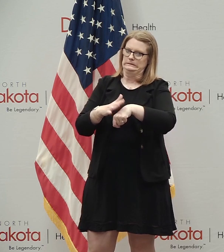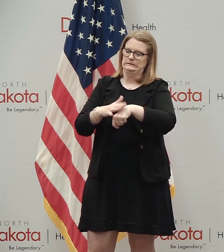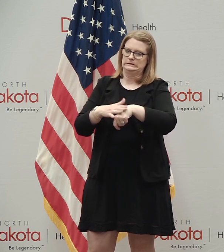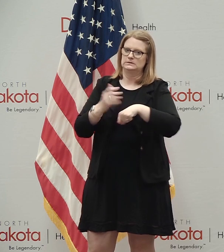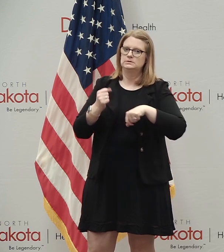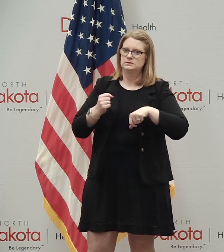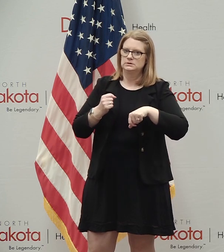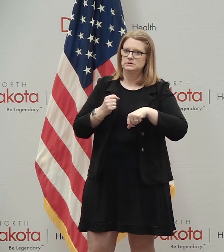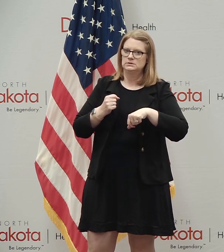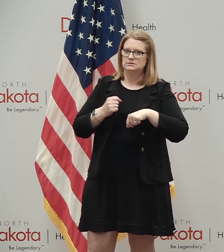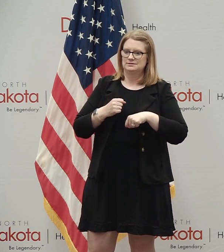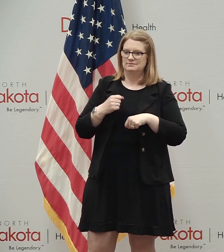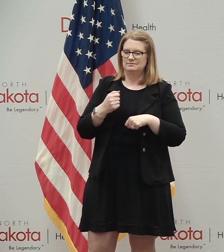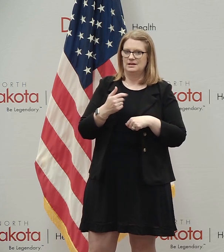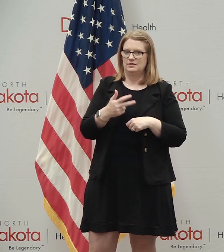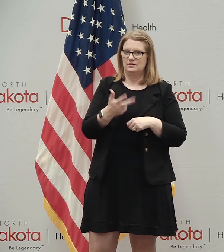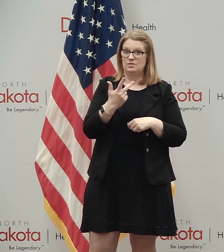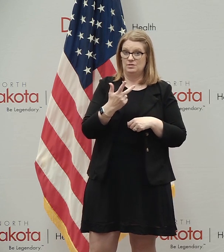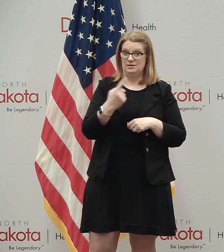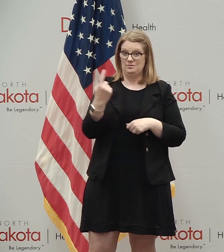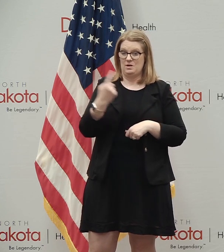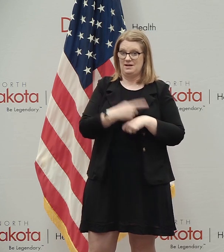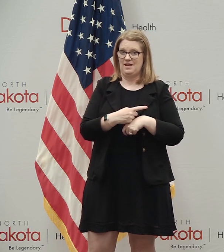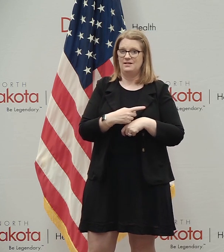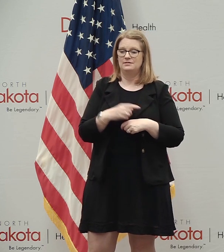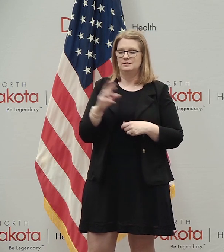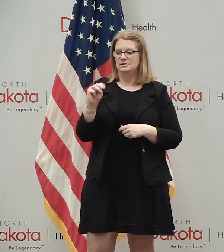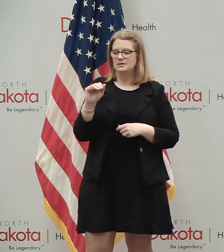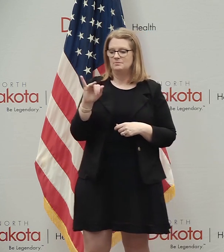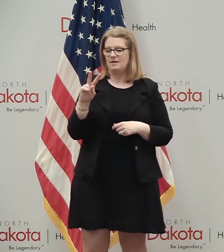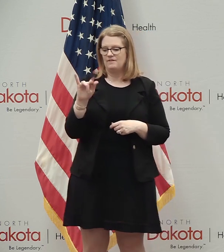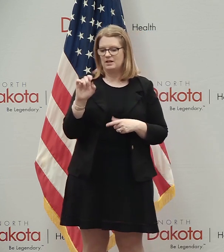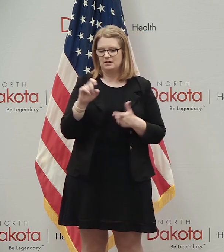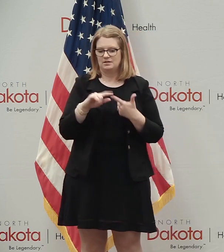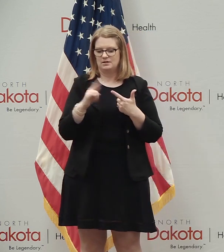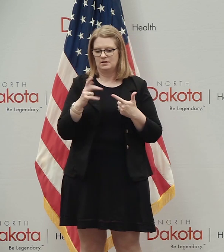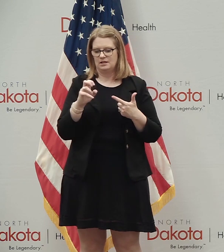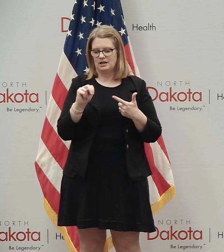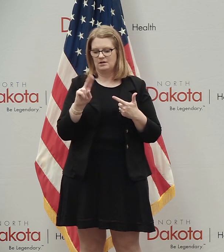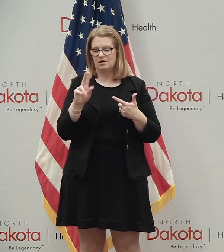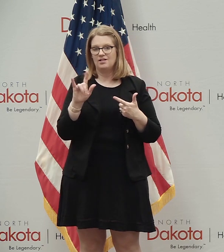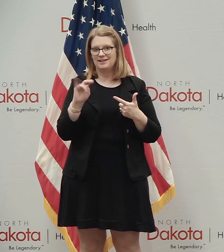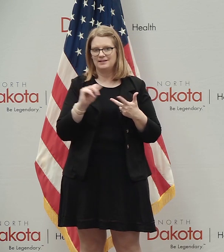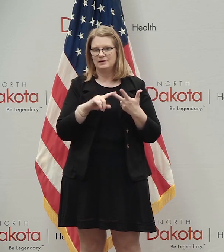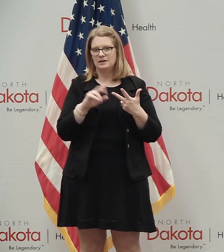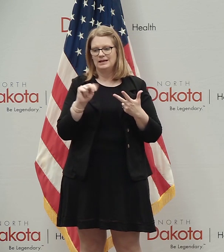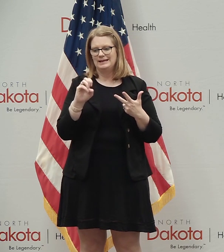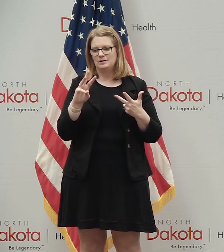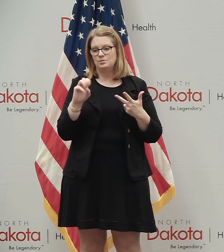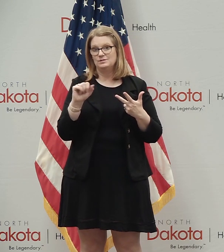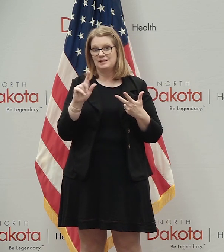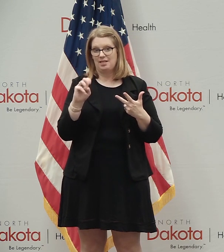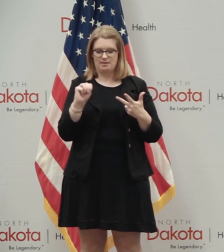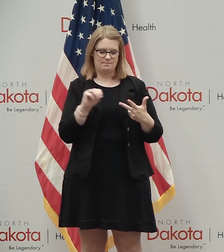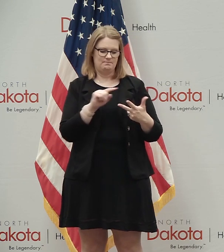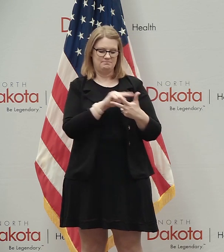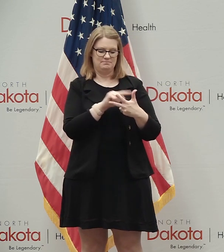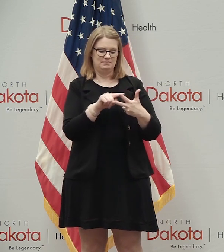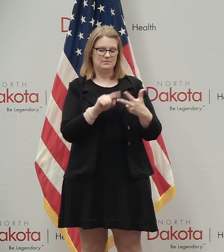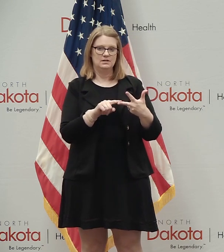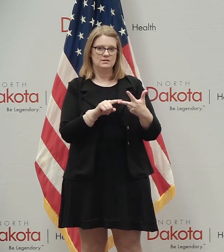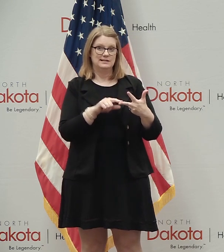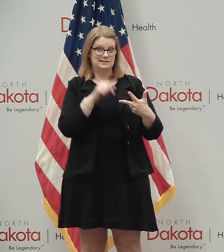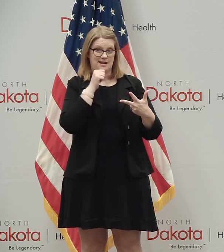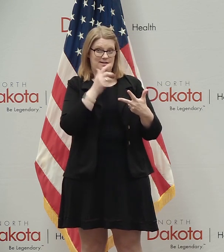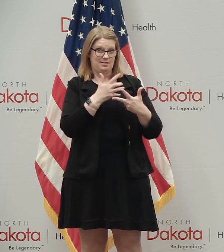the 3 in 1 day, and Mayville, Glen Ellen, and New Salem, all three communities that had little